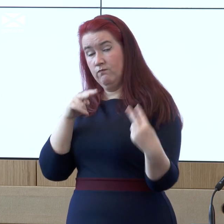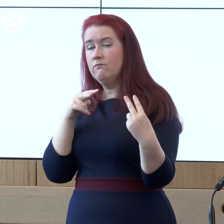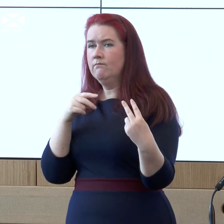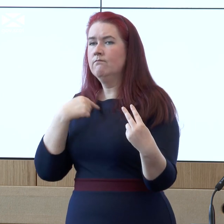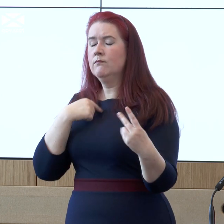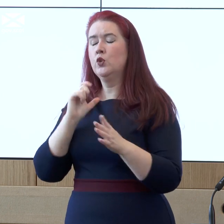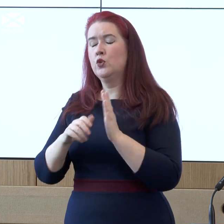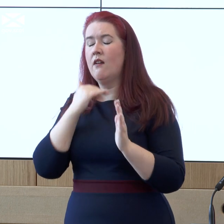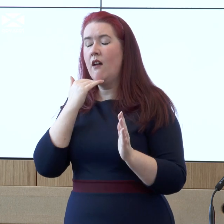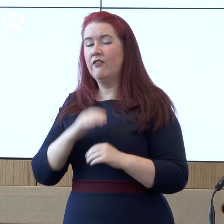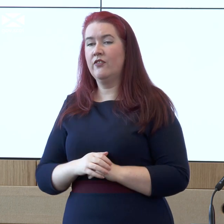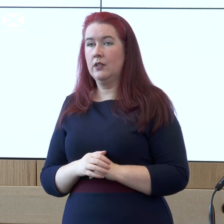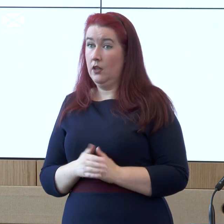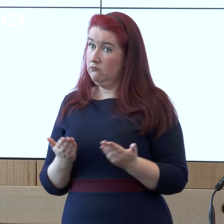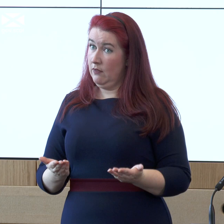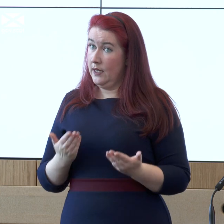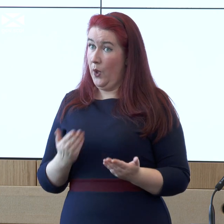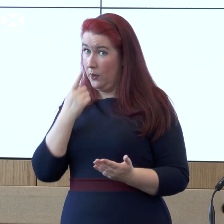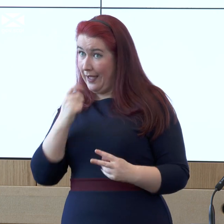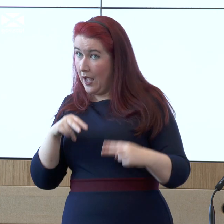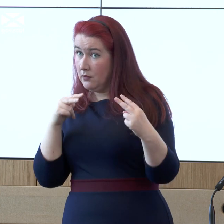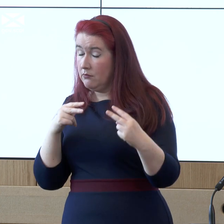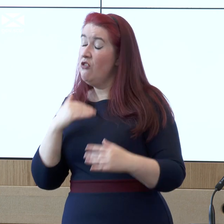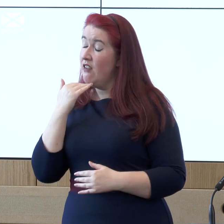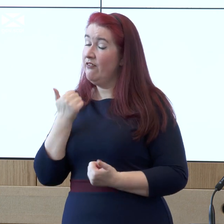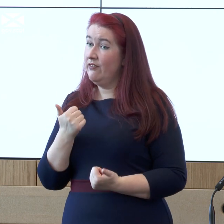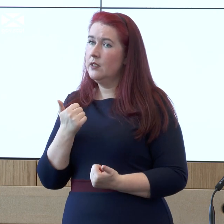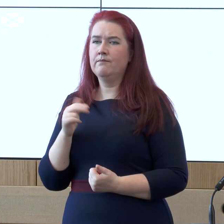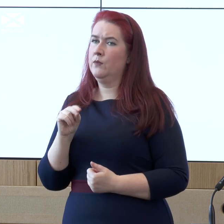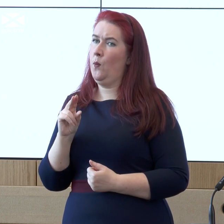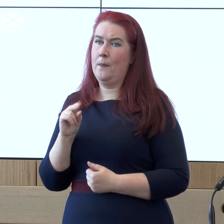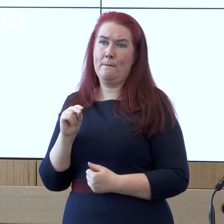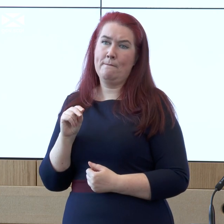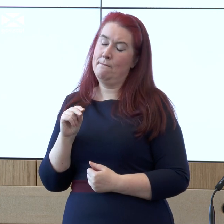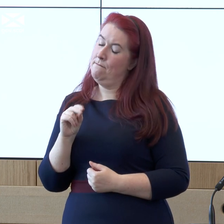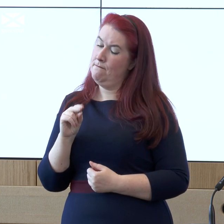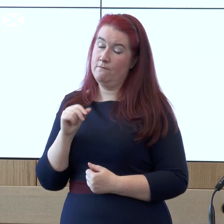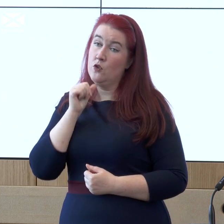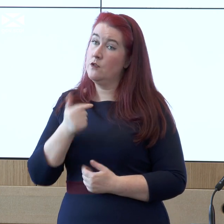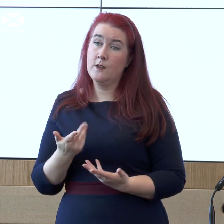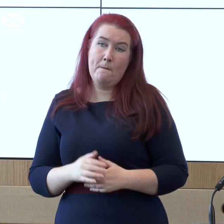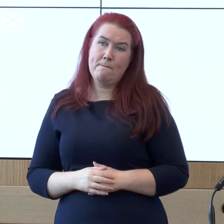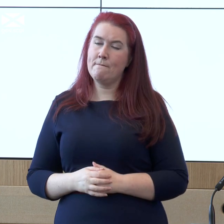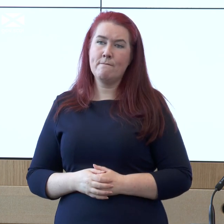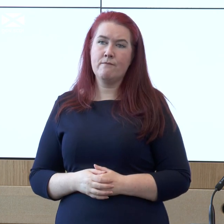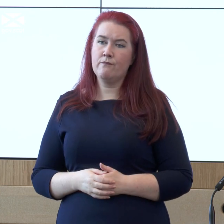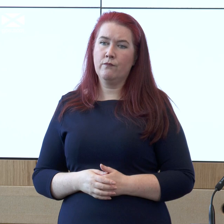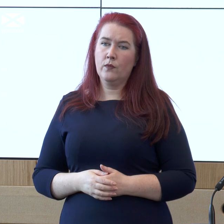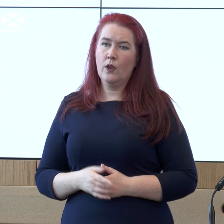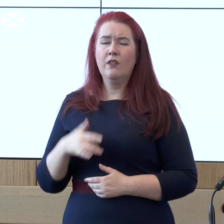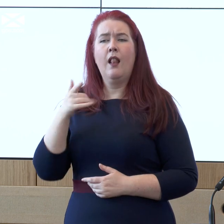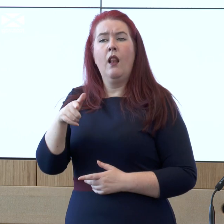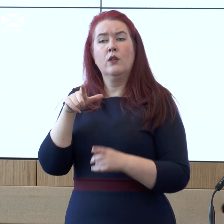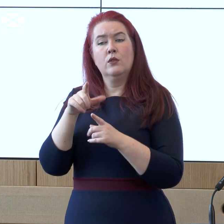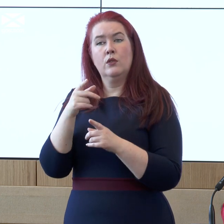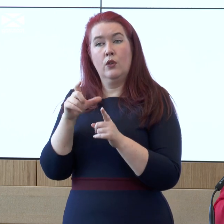enough? Right now, the simple answer to that question is no, we're not. So a fundamental test of success for